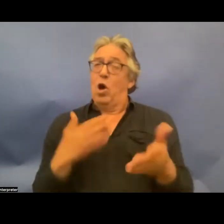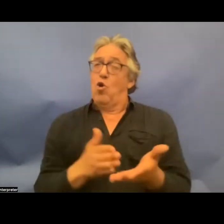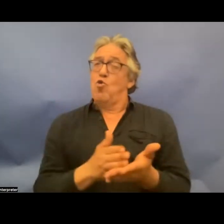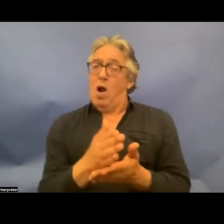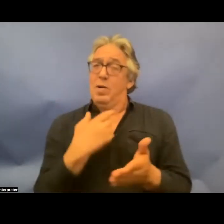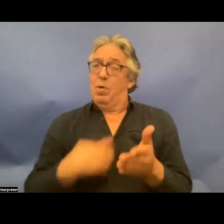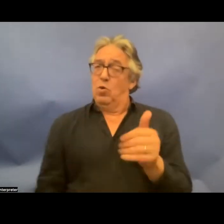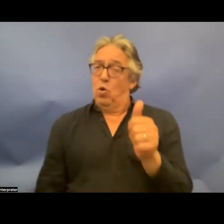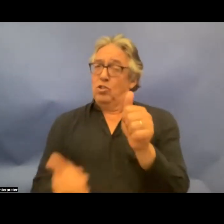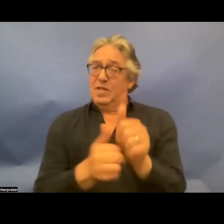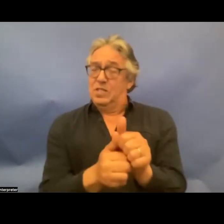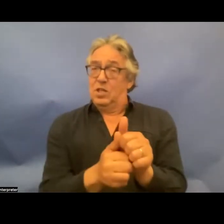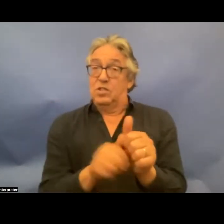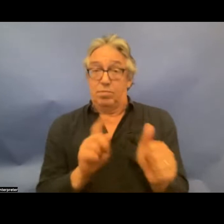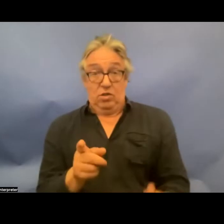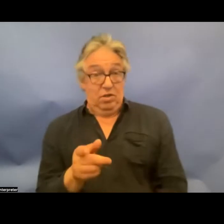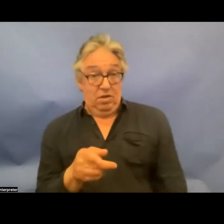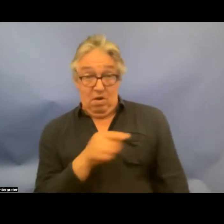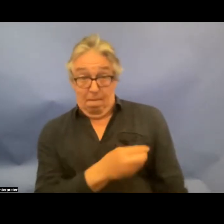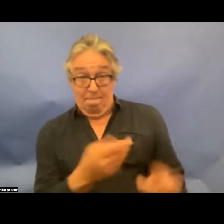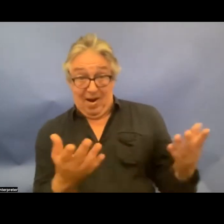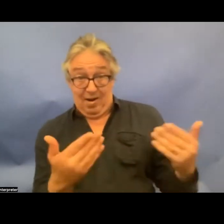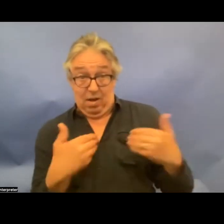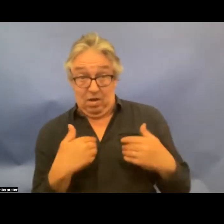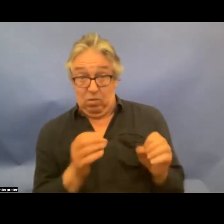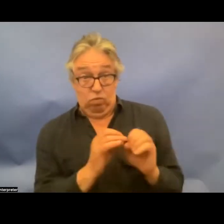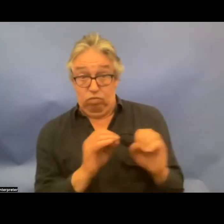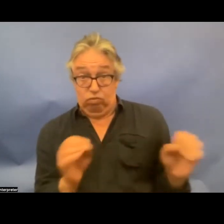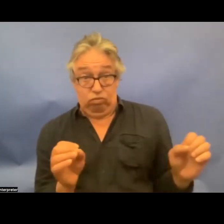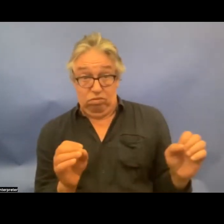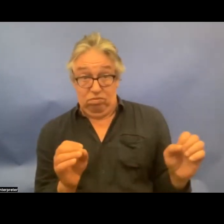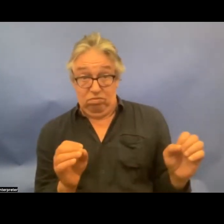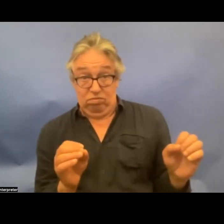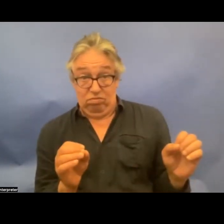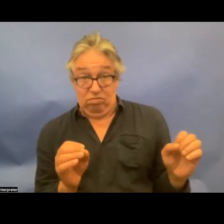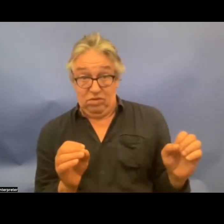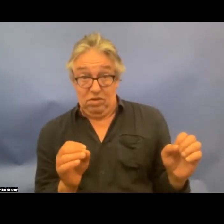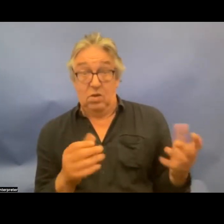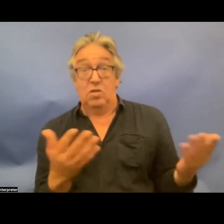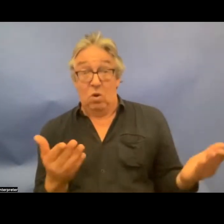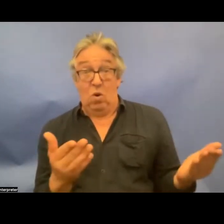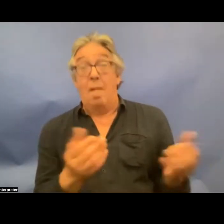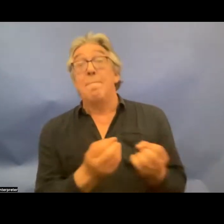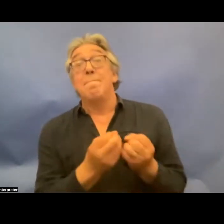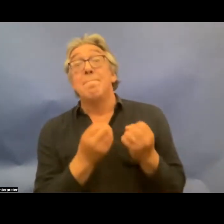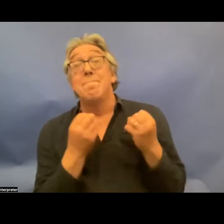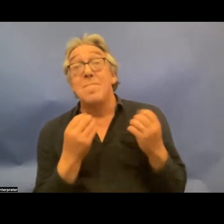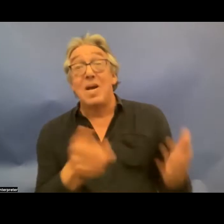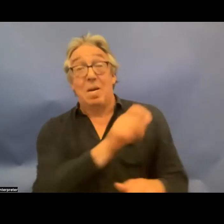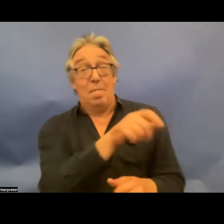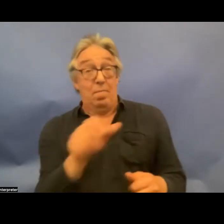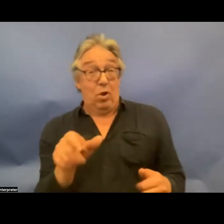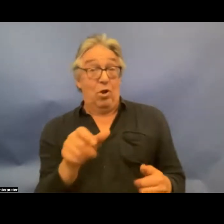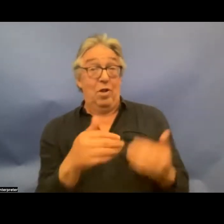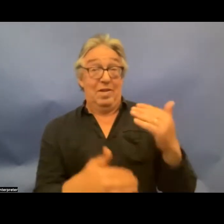impossible for people with disabilities to leave the places where they live. Even if the